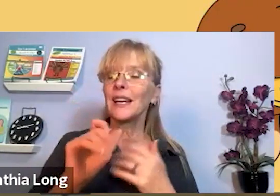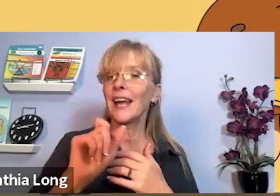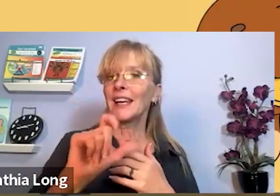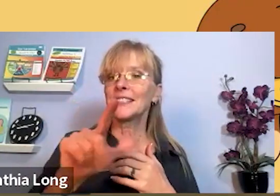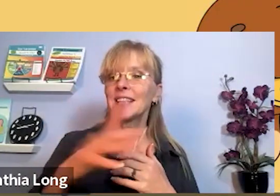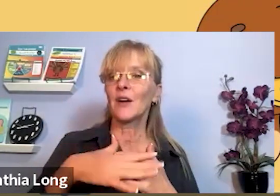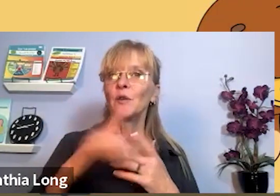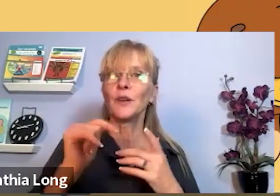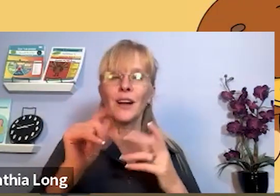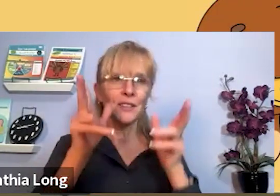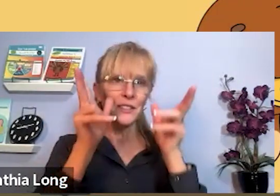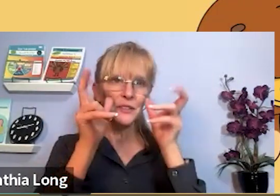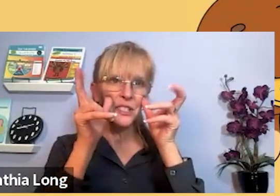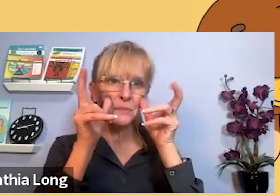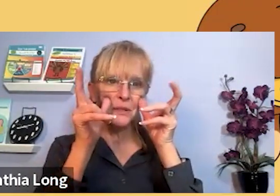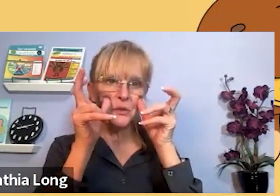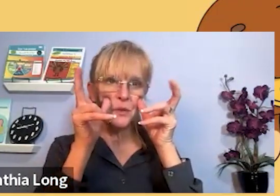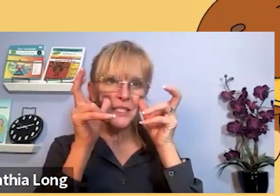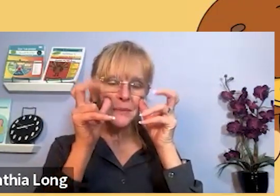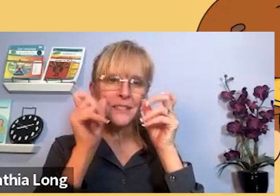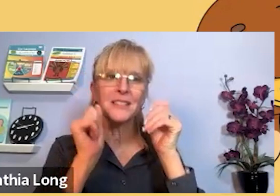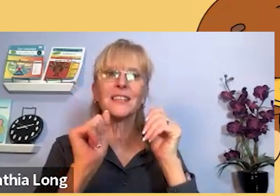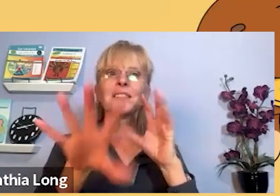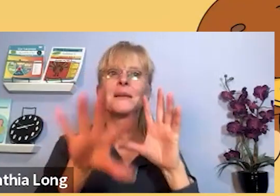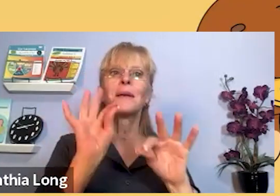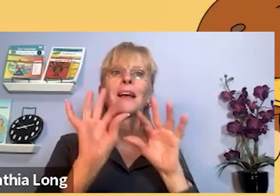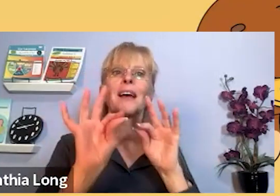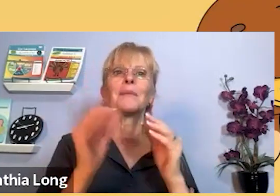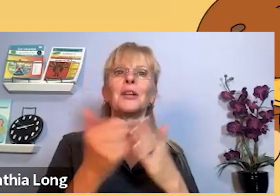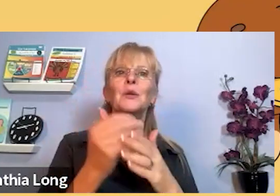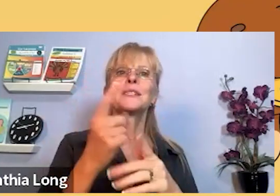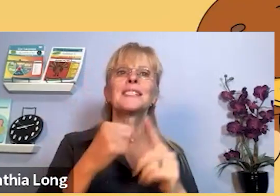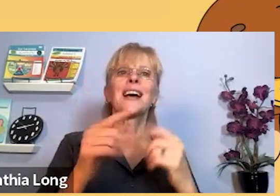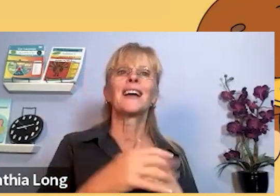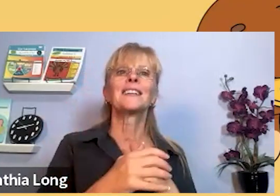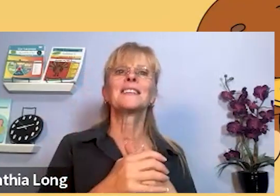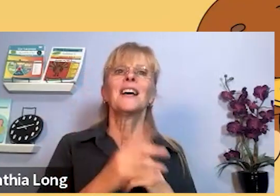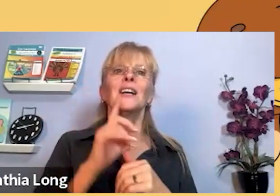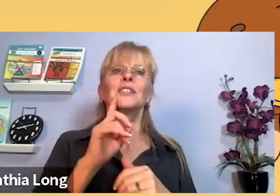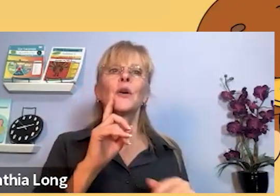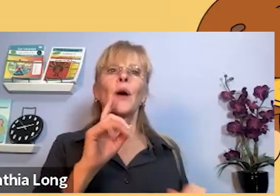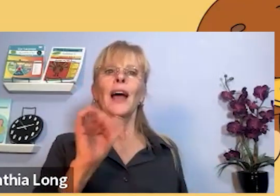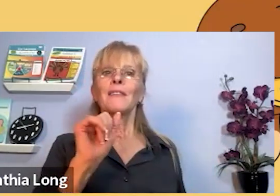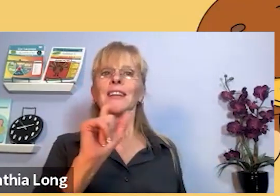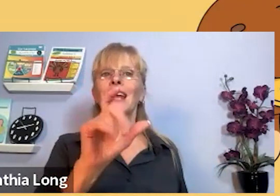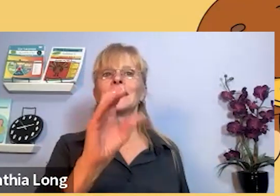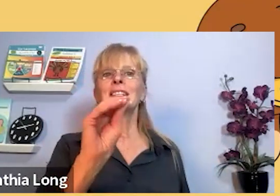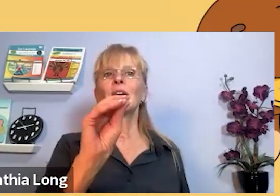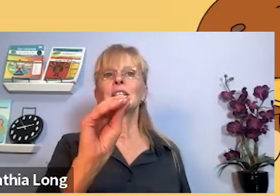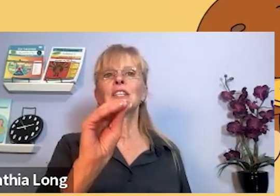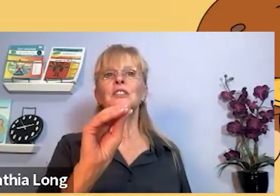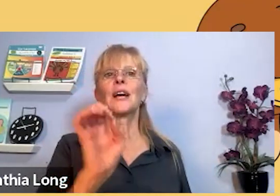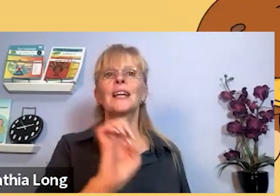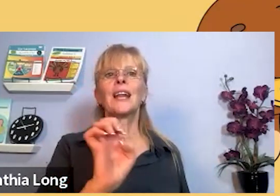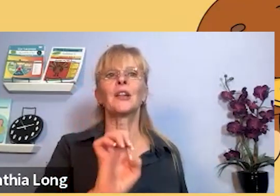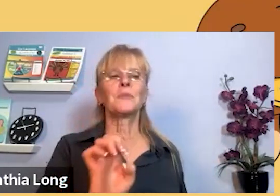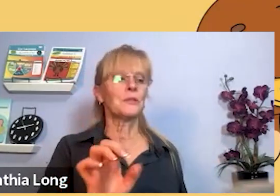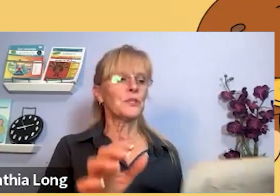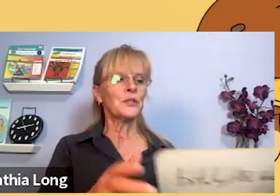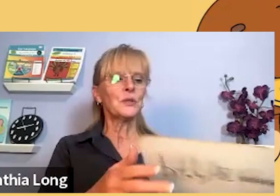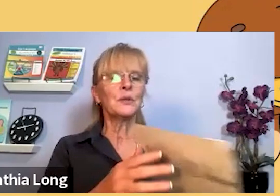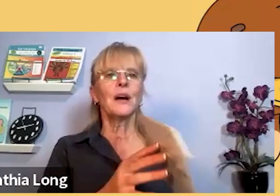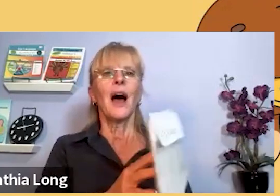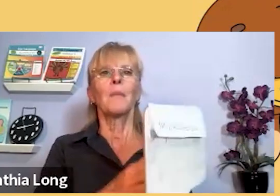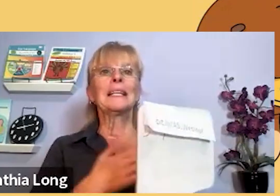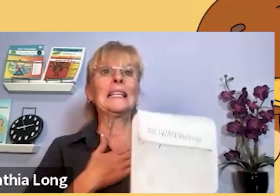you're learning ASL, you can also just build your receptive skills and pick up new signs. So I have an ASL teacher at an